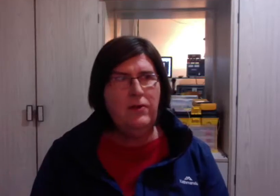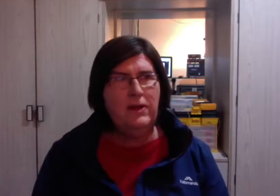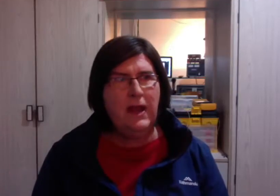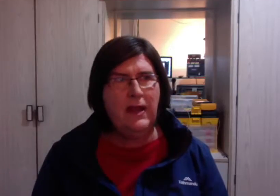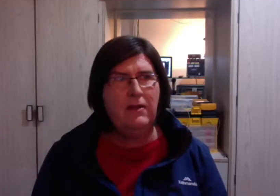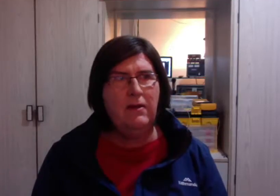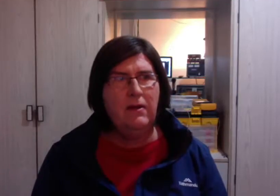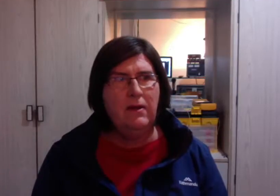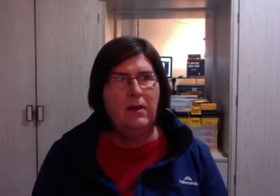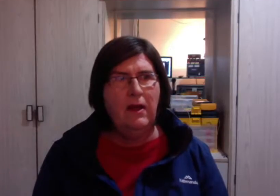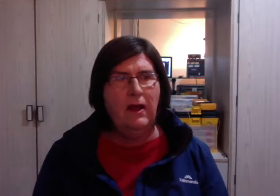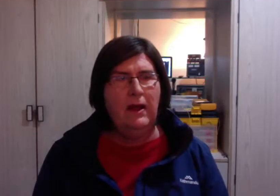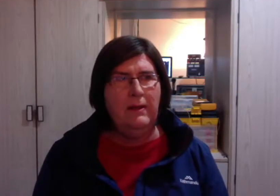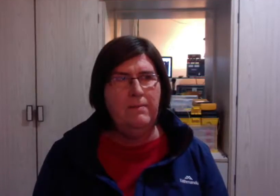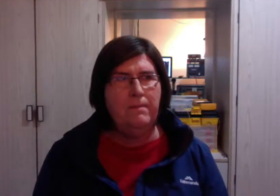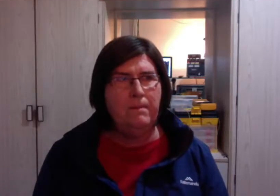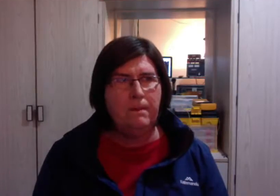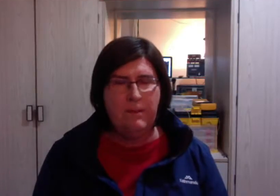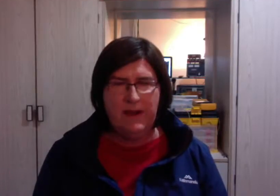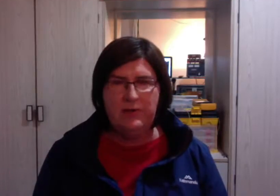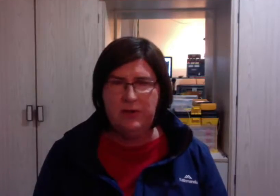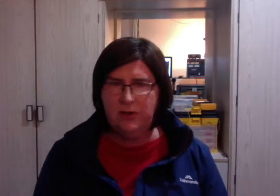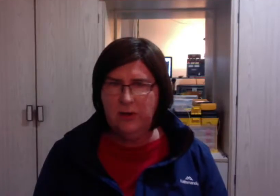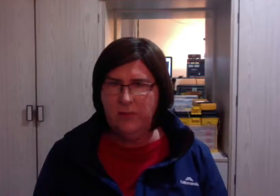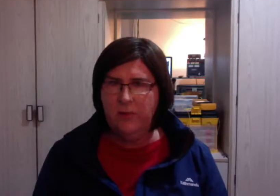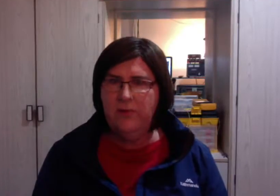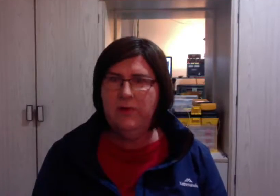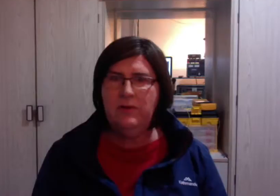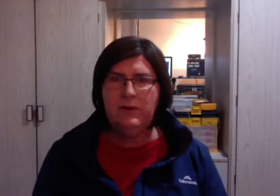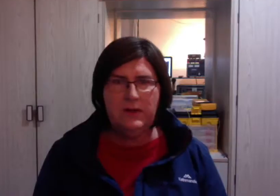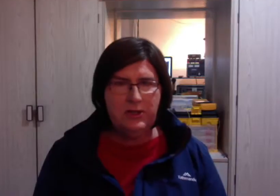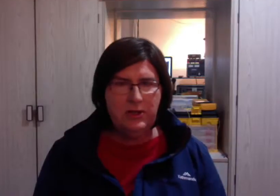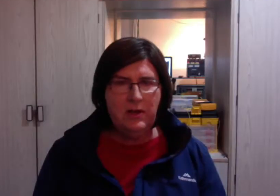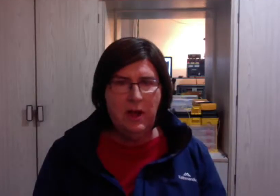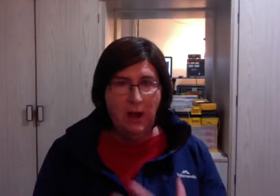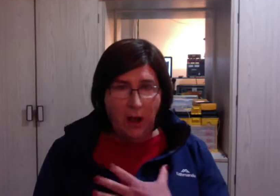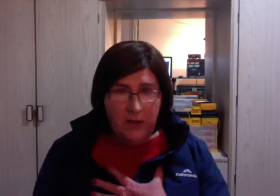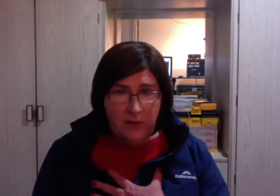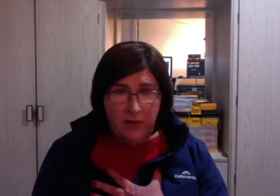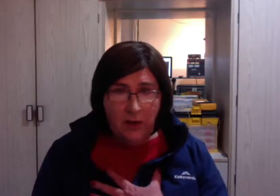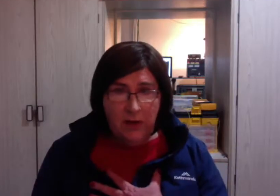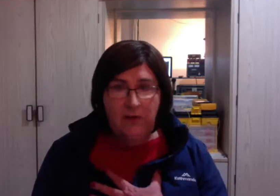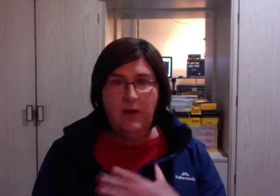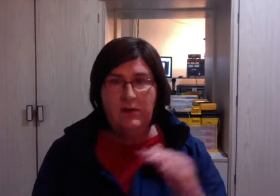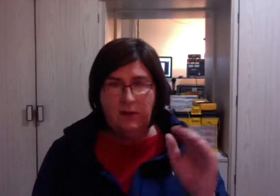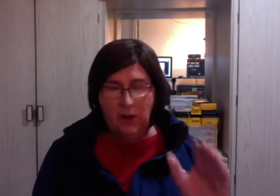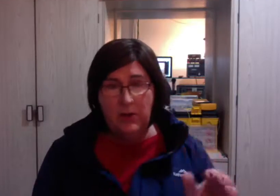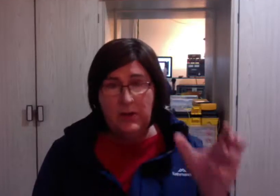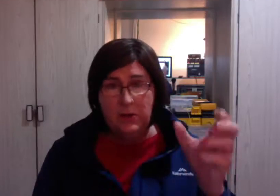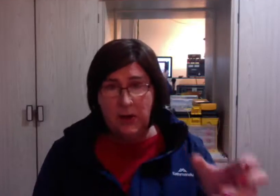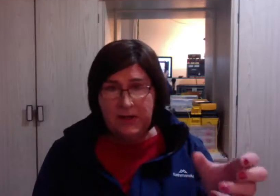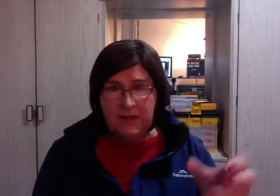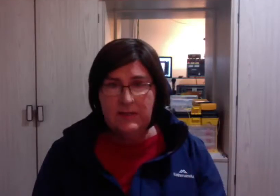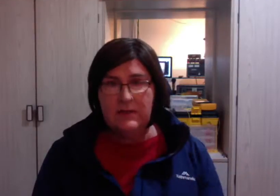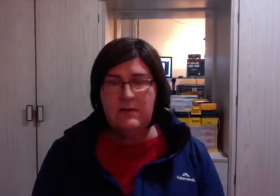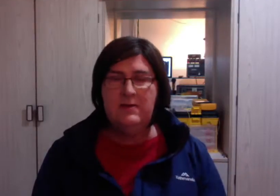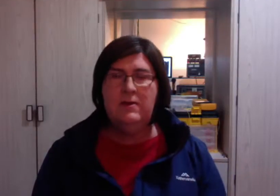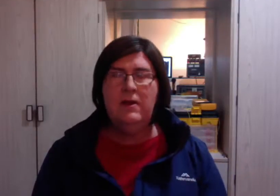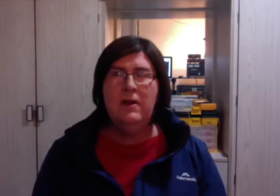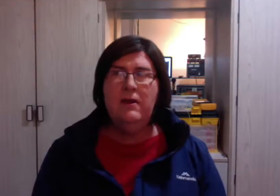the Kenning, make sure your shock absorbers are in good condition. I use Konies. I use Kony 90 series.